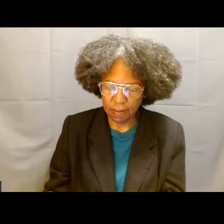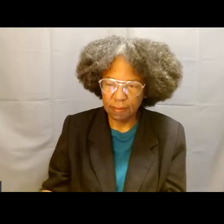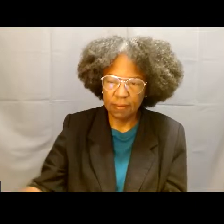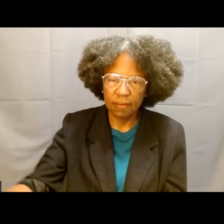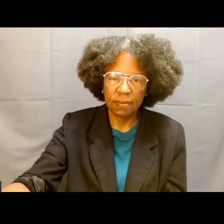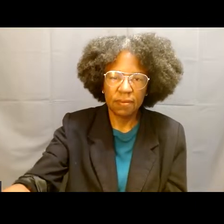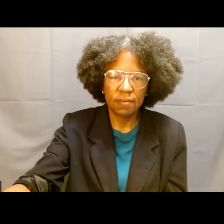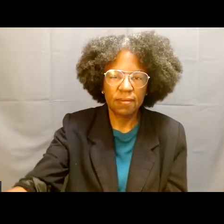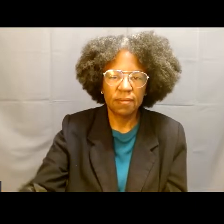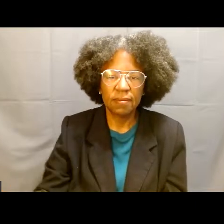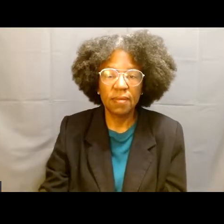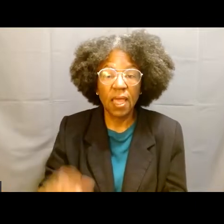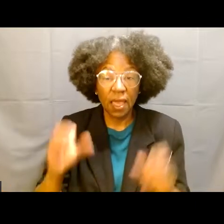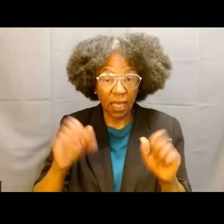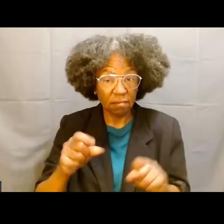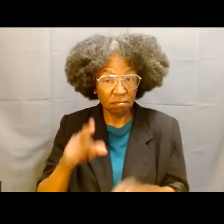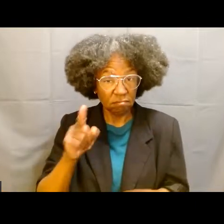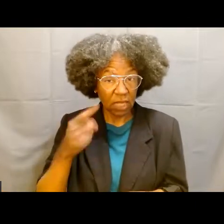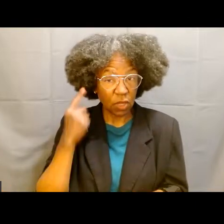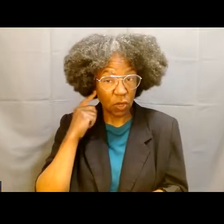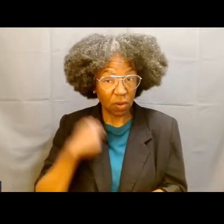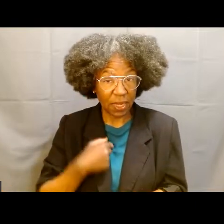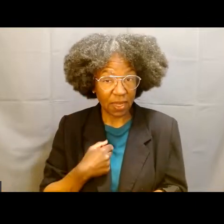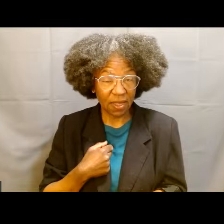Hello, can you hear me?